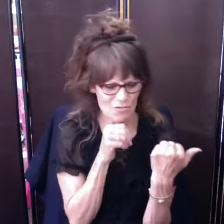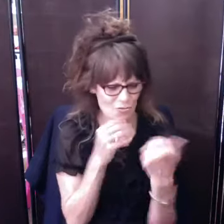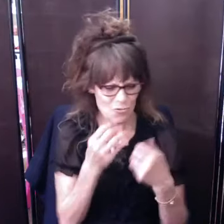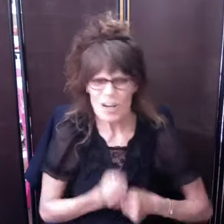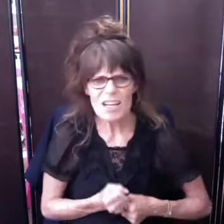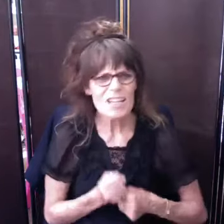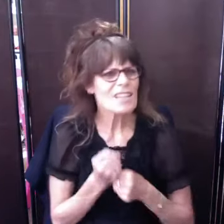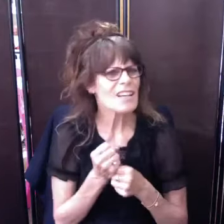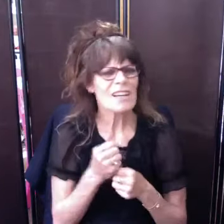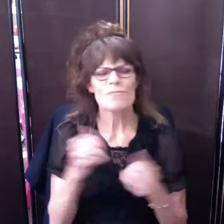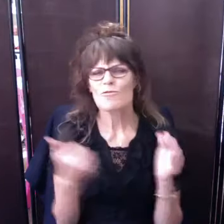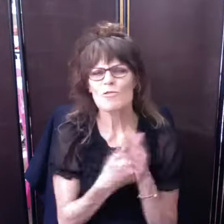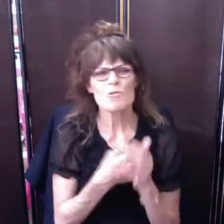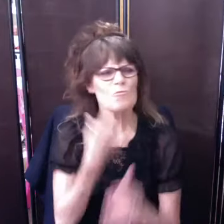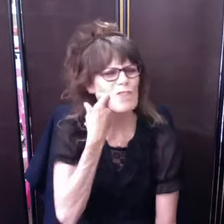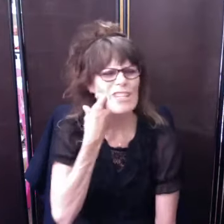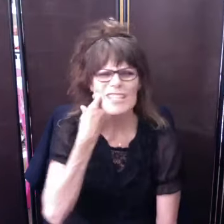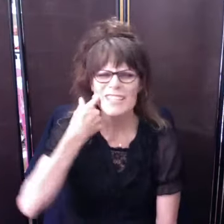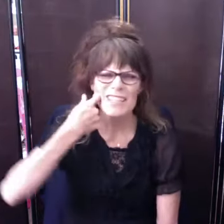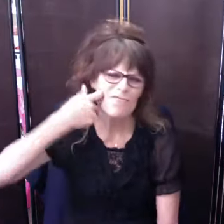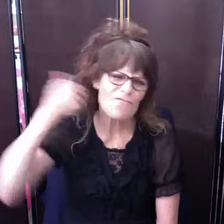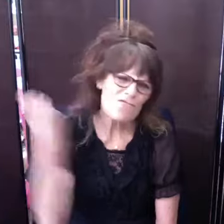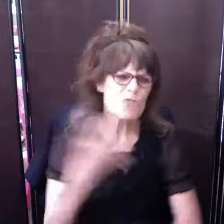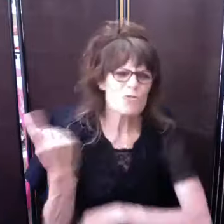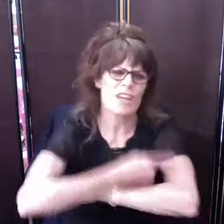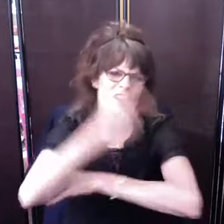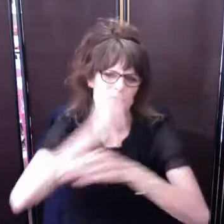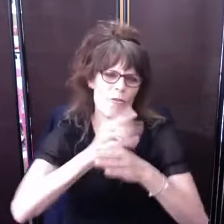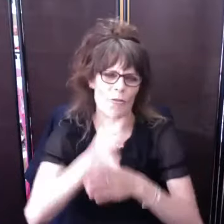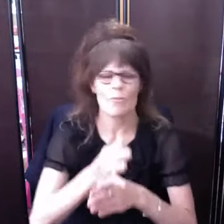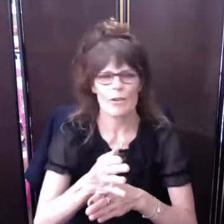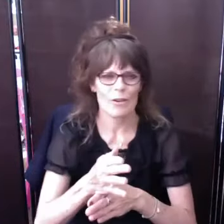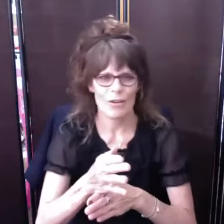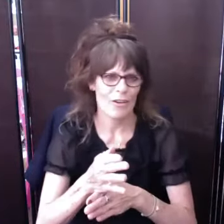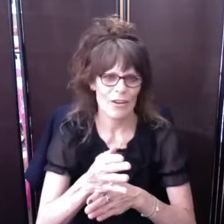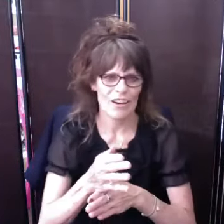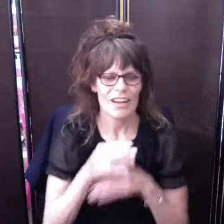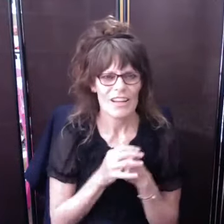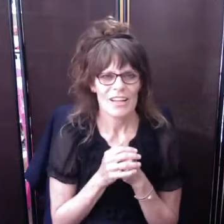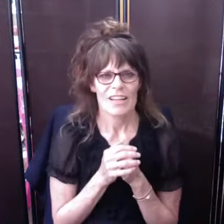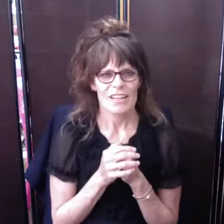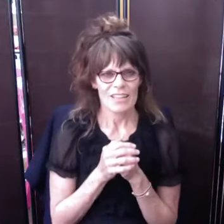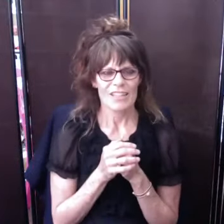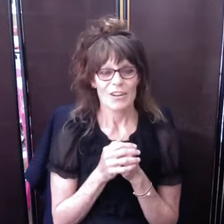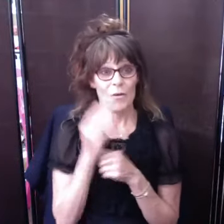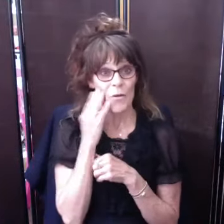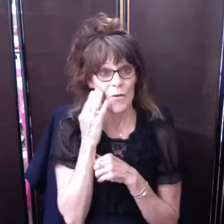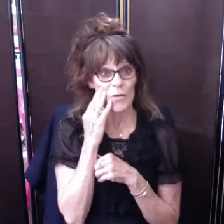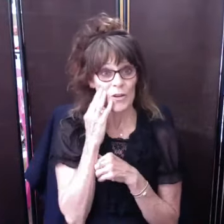brand new, just days in the program. And nobody will know. You see, that's the caveat, right? Nobody will know. If I don't make the